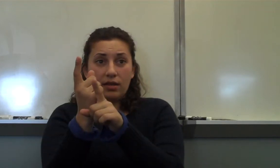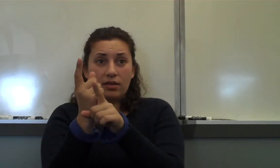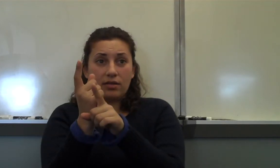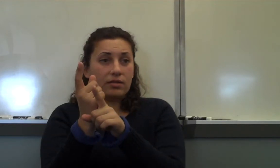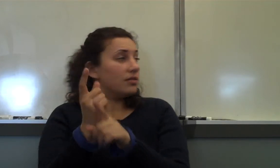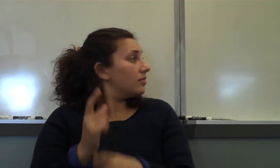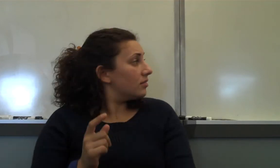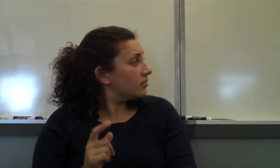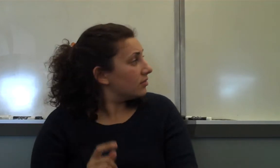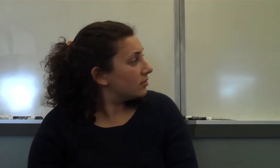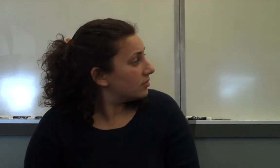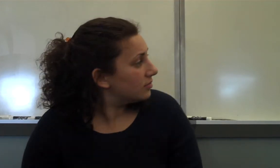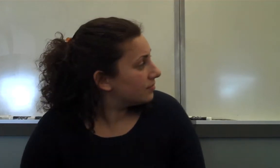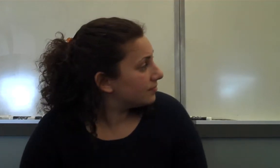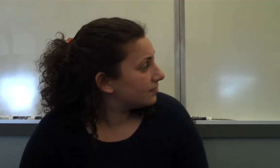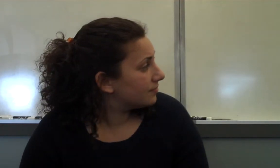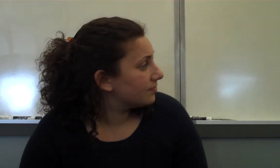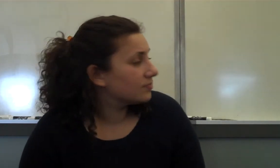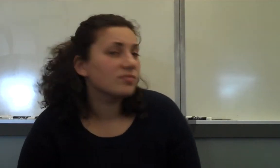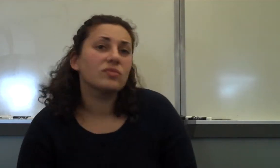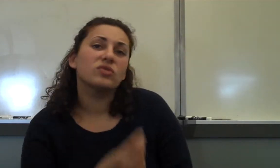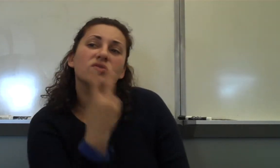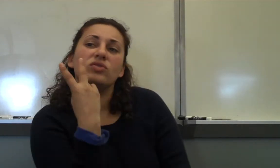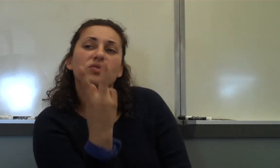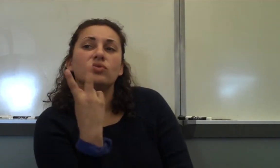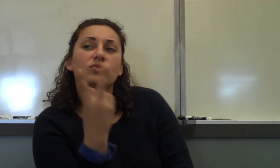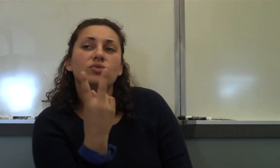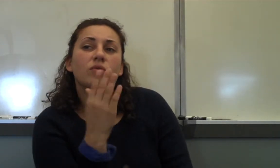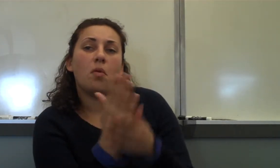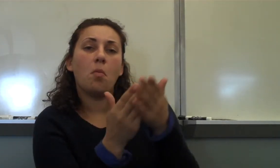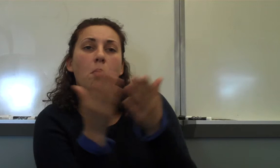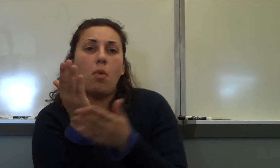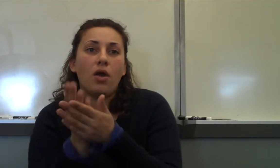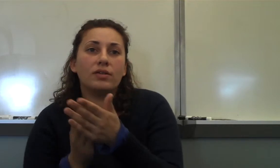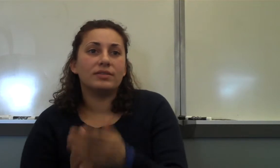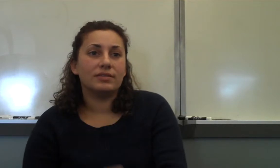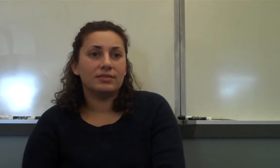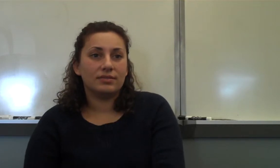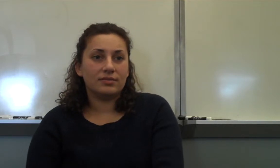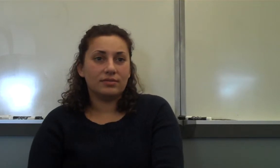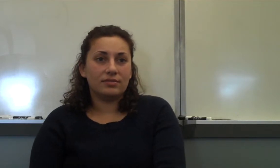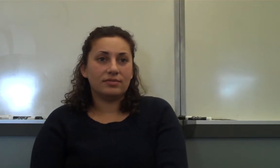Okay? So it's done in 2 stages. The first stage is whole number multiplication, and the other